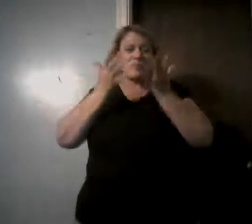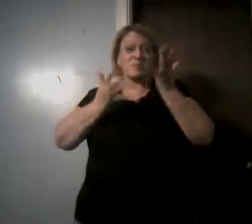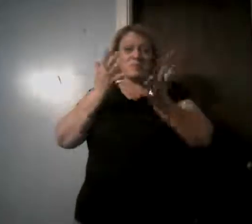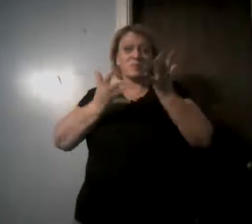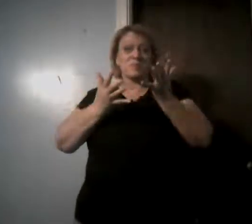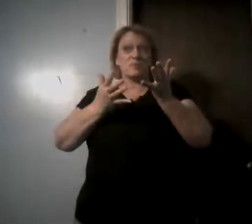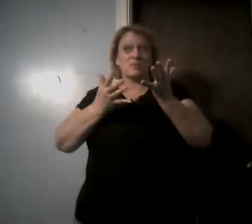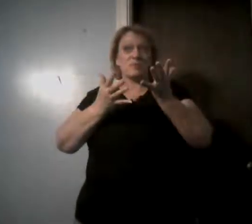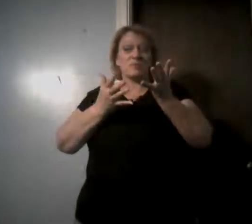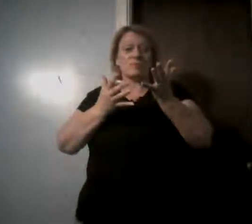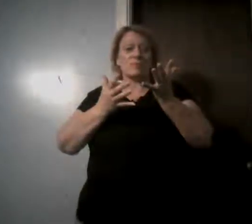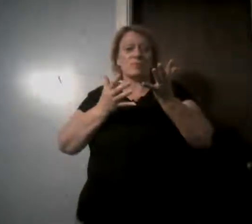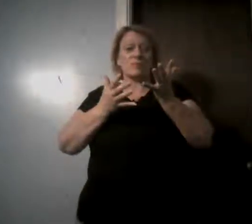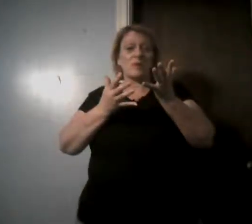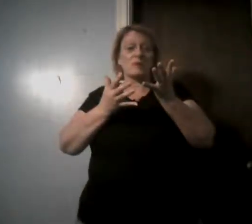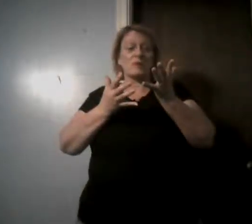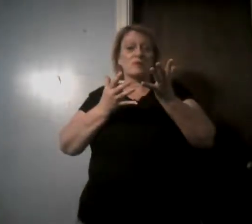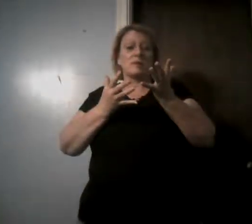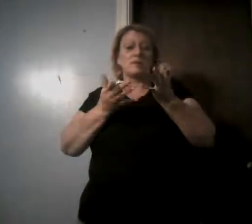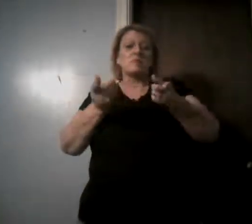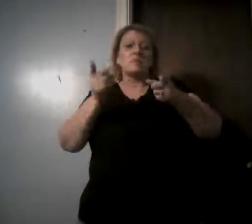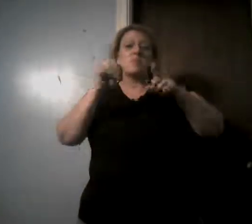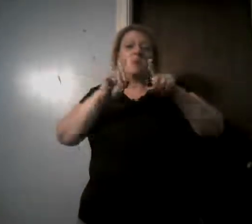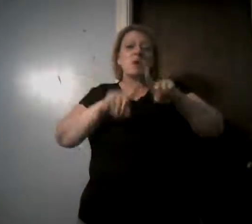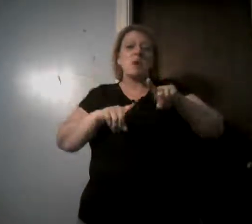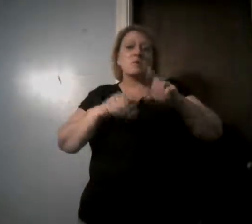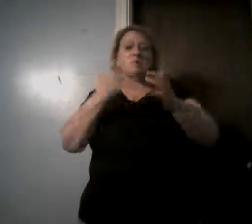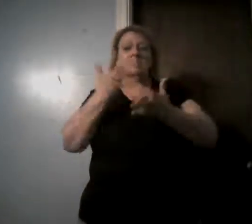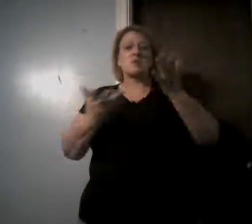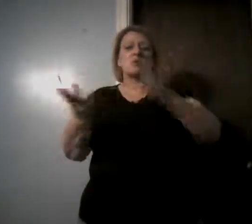Most swell about 3 days and break open and drain,